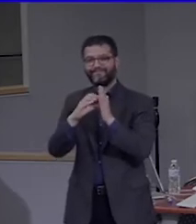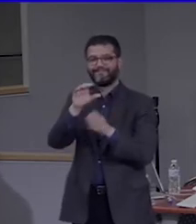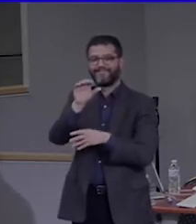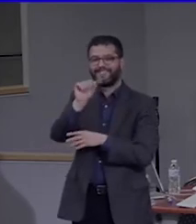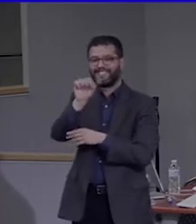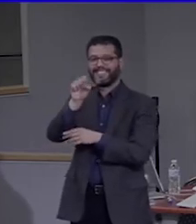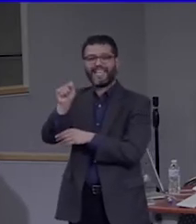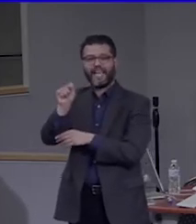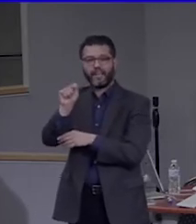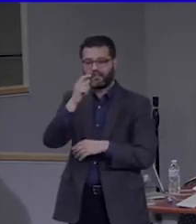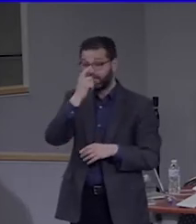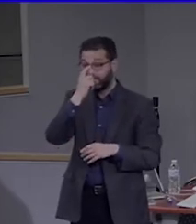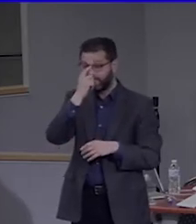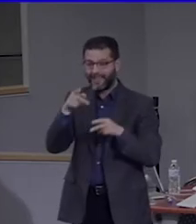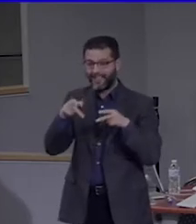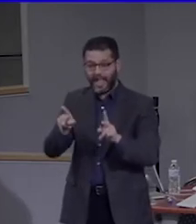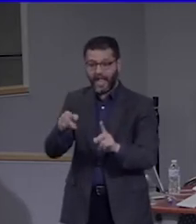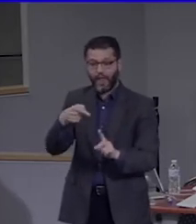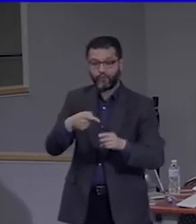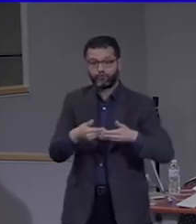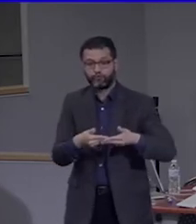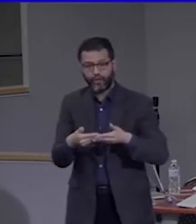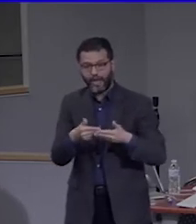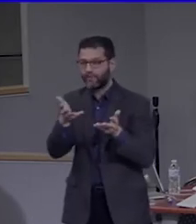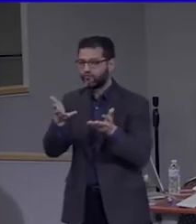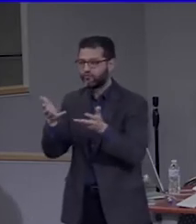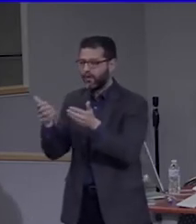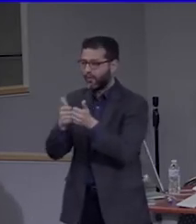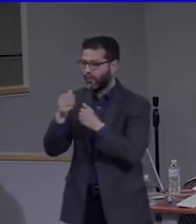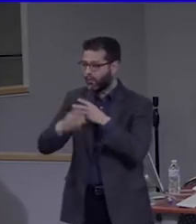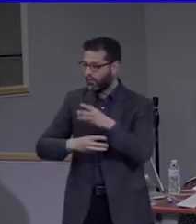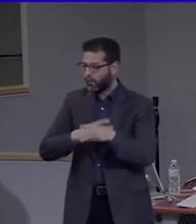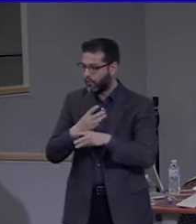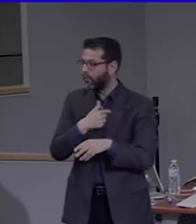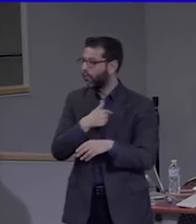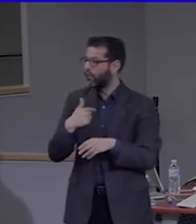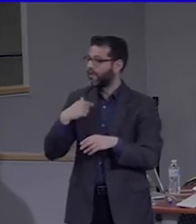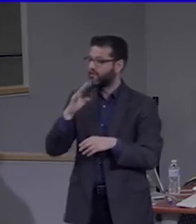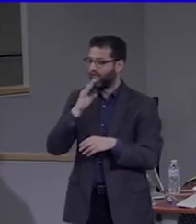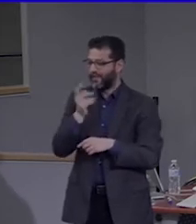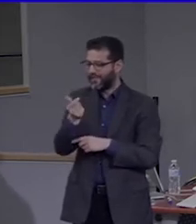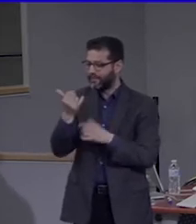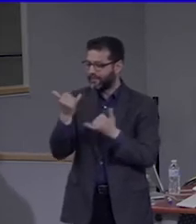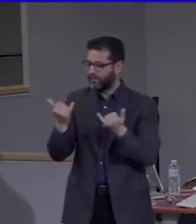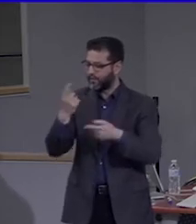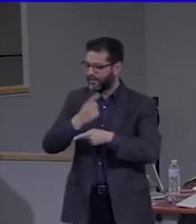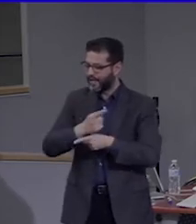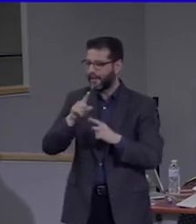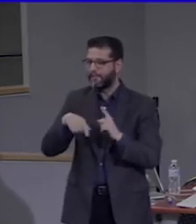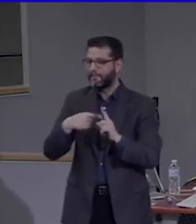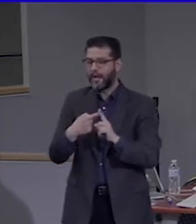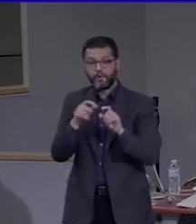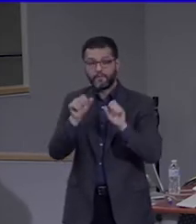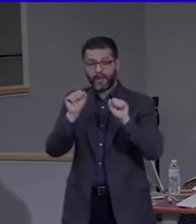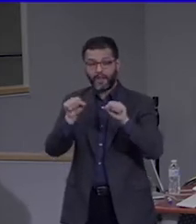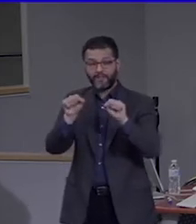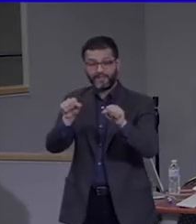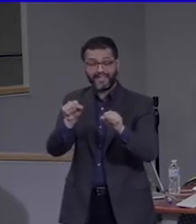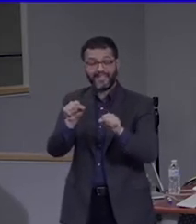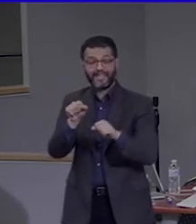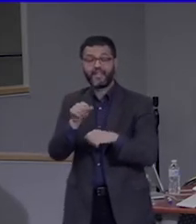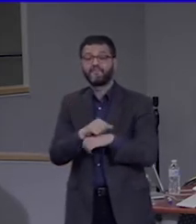child to interact with the world and we talked a little bit today also about the possibility that this could